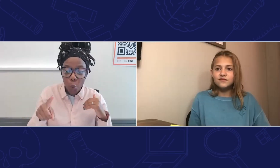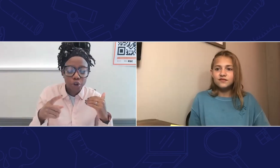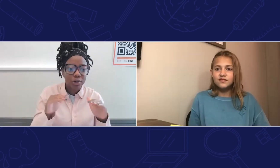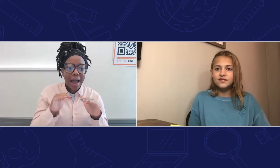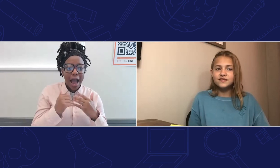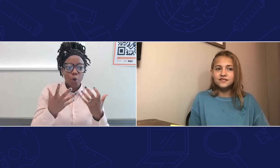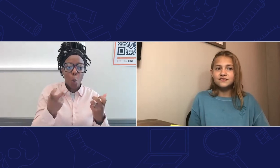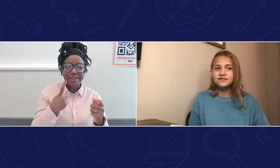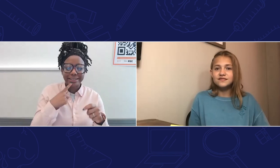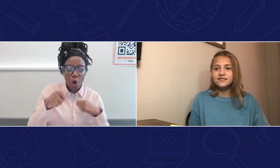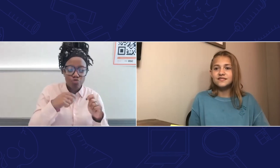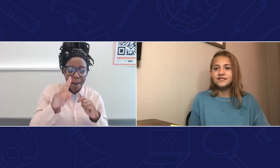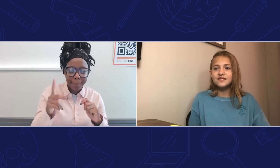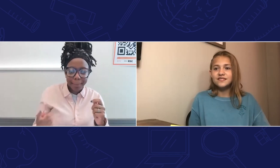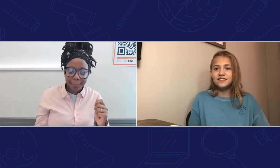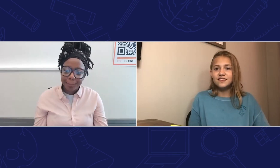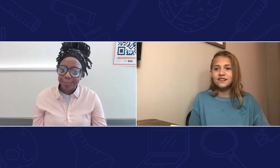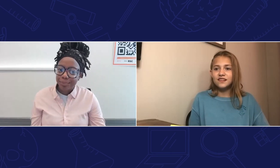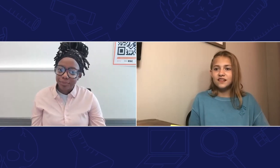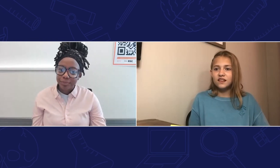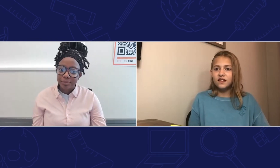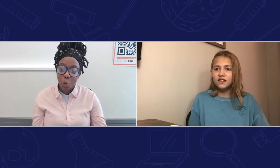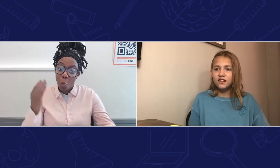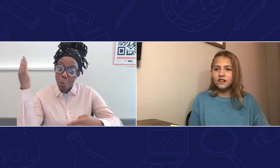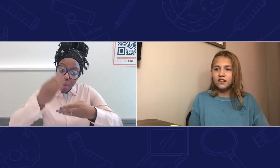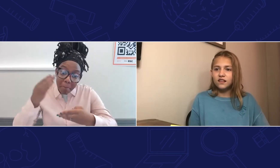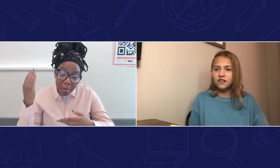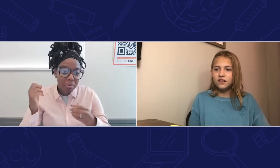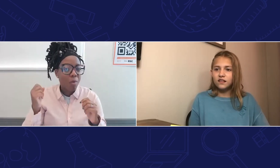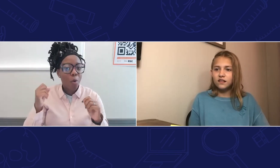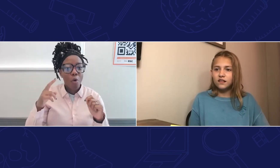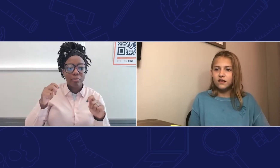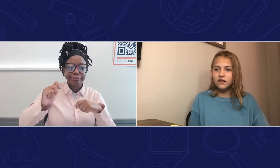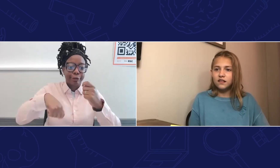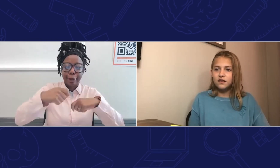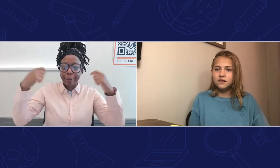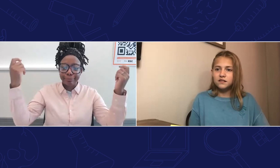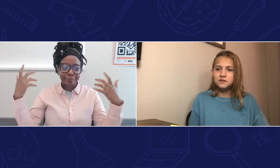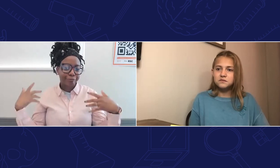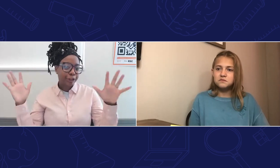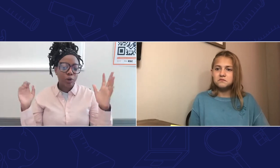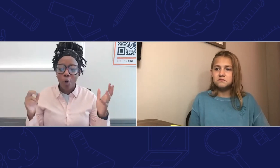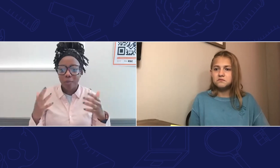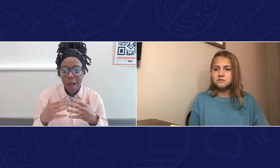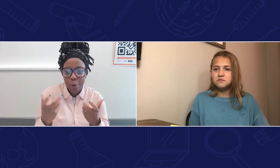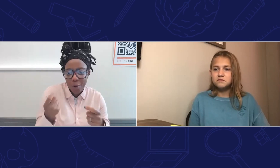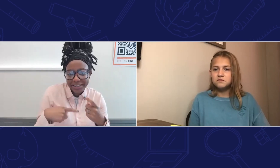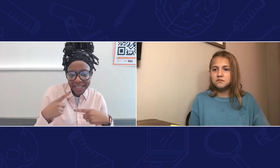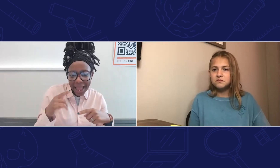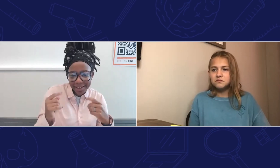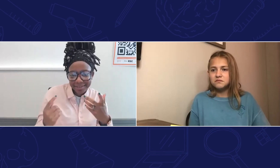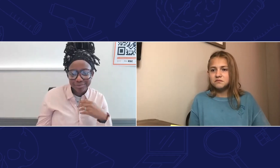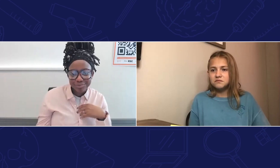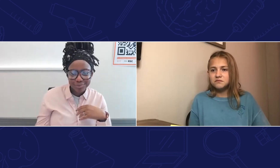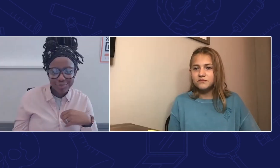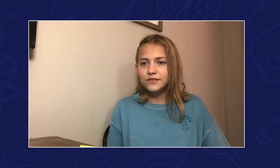Now the next question is, how do you want to sign the last line to wrap up? You can sign it like a clap for a film take or like tying a knot. How do